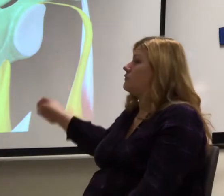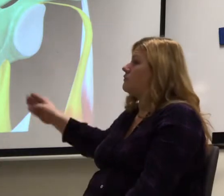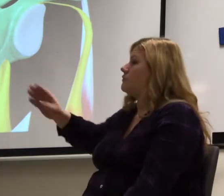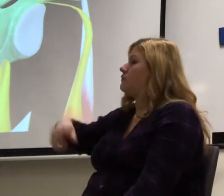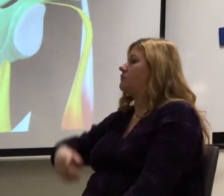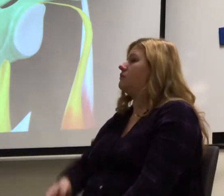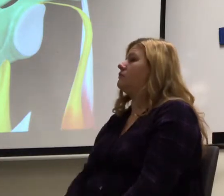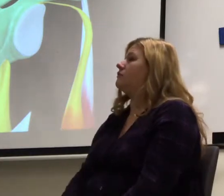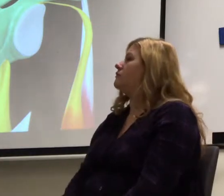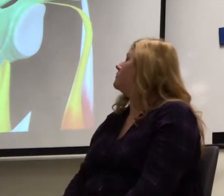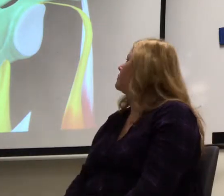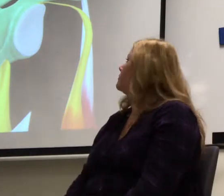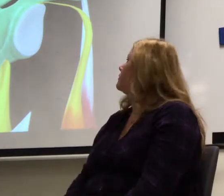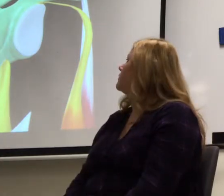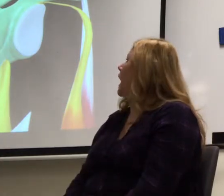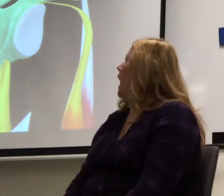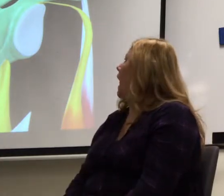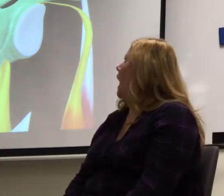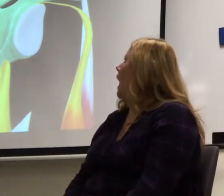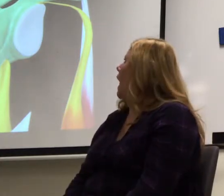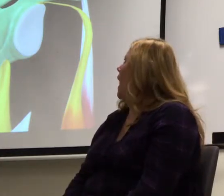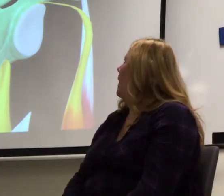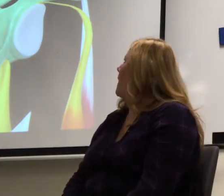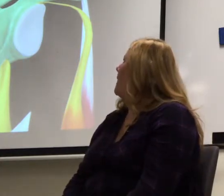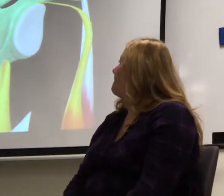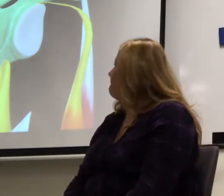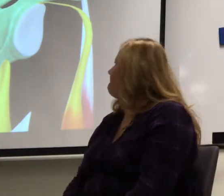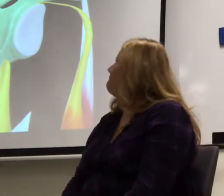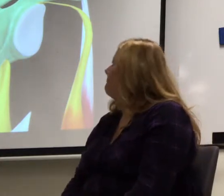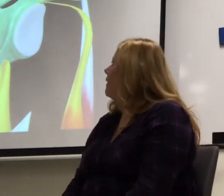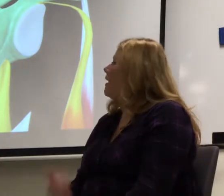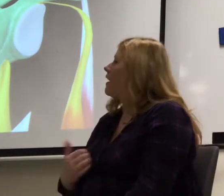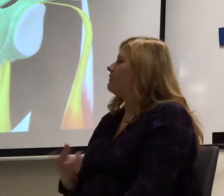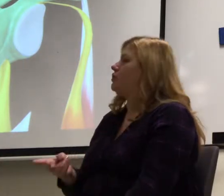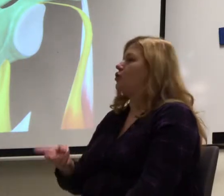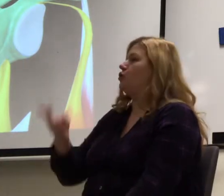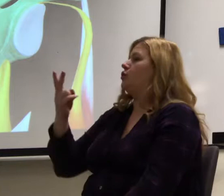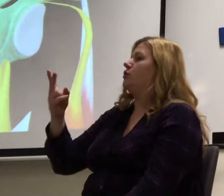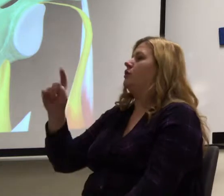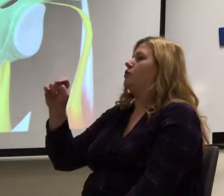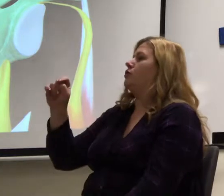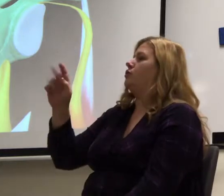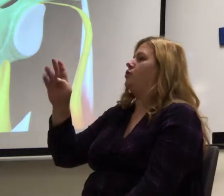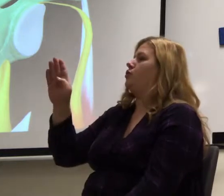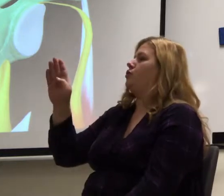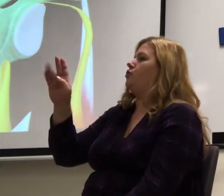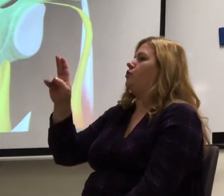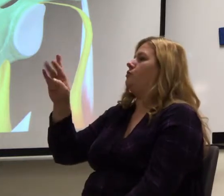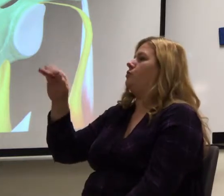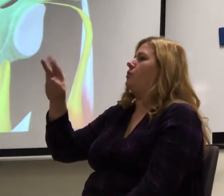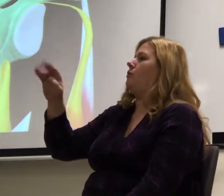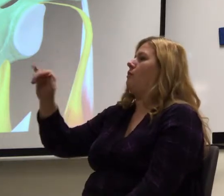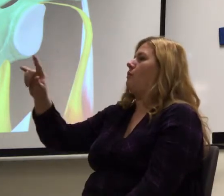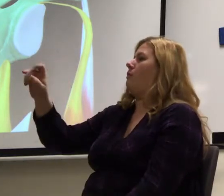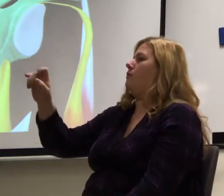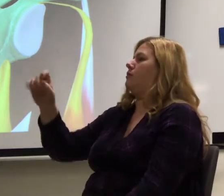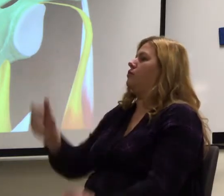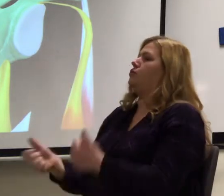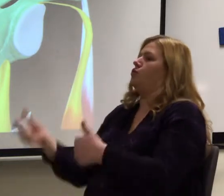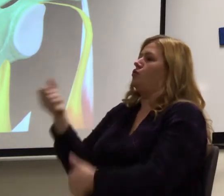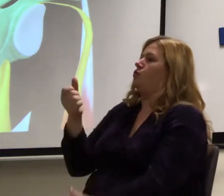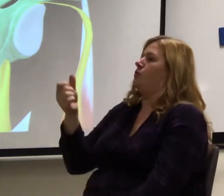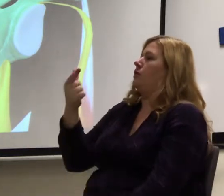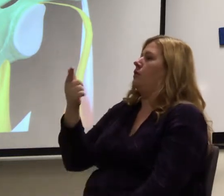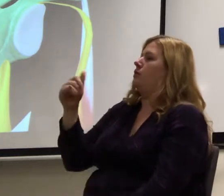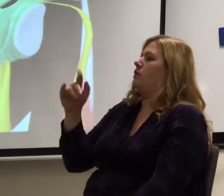supraglenoid, infraglenoid tubercle. And I have those on there because a head of triceps and biceps attached